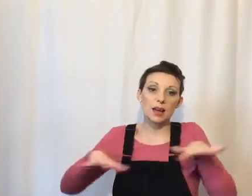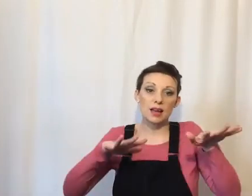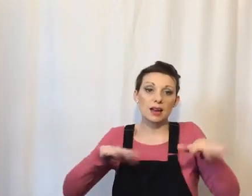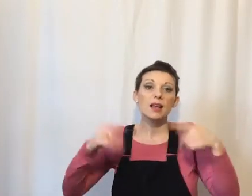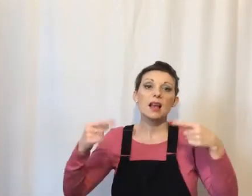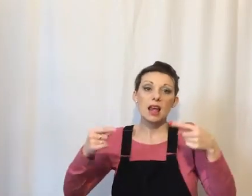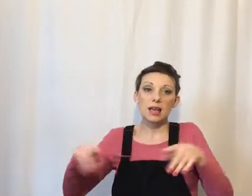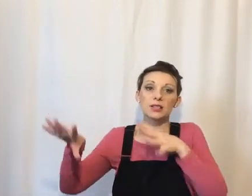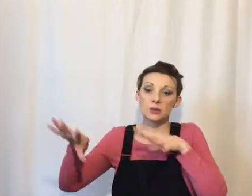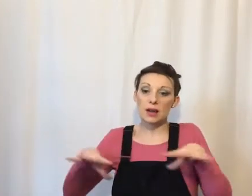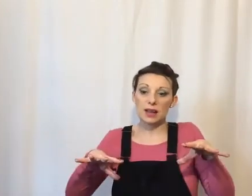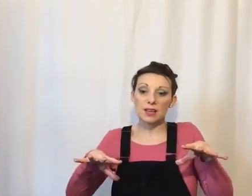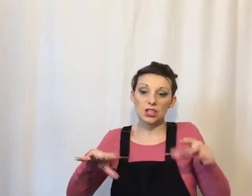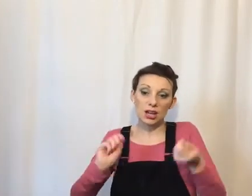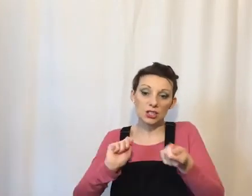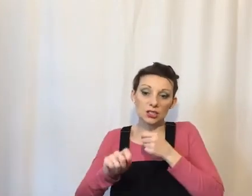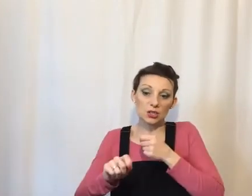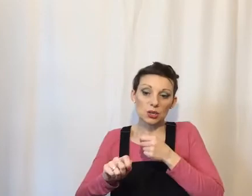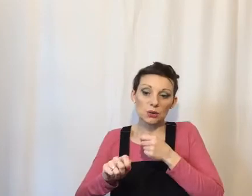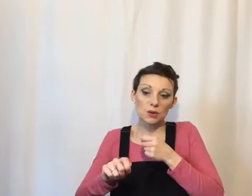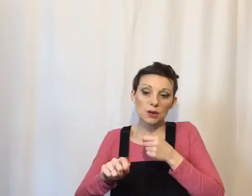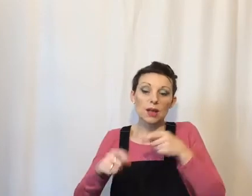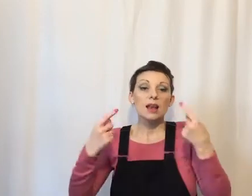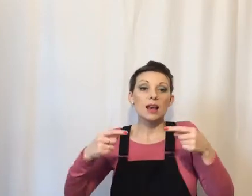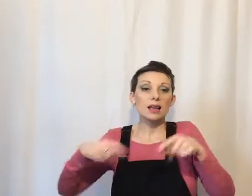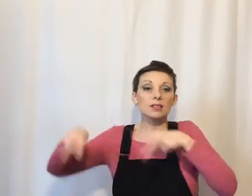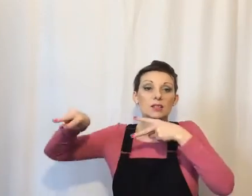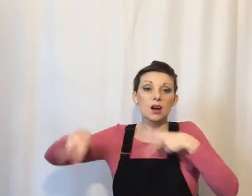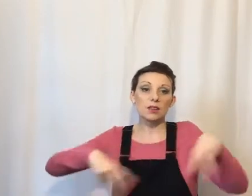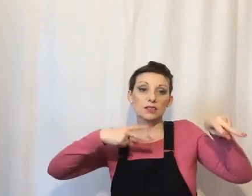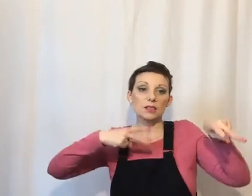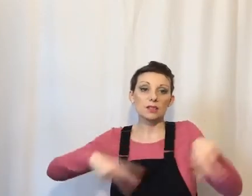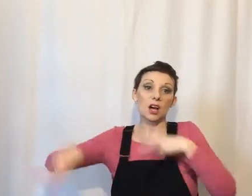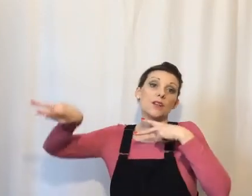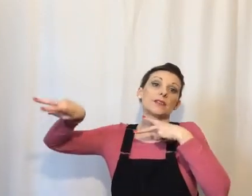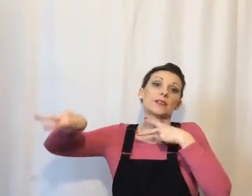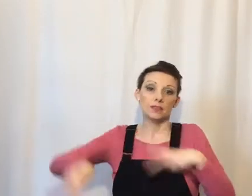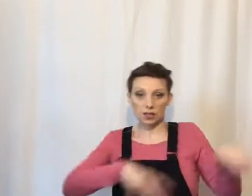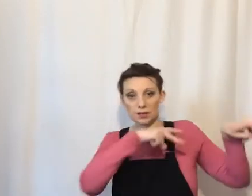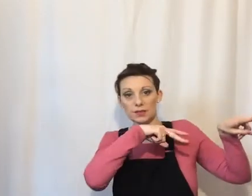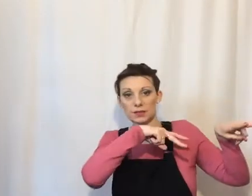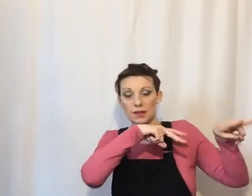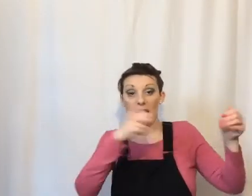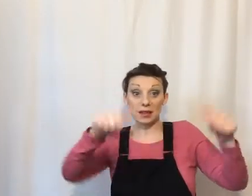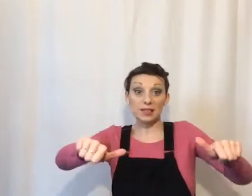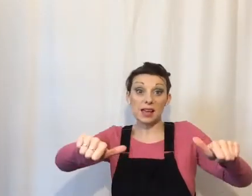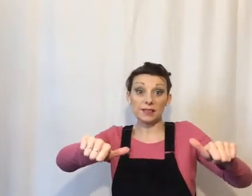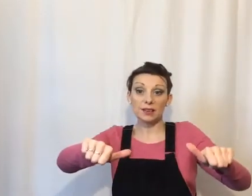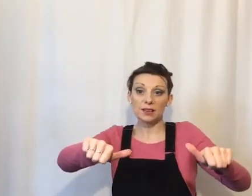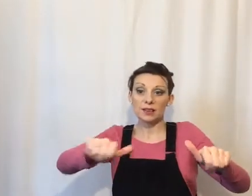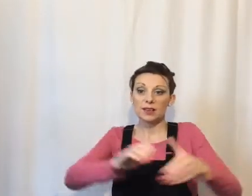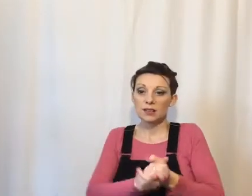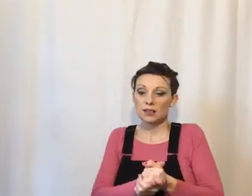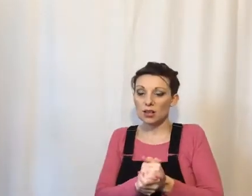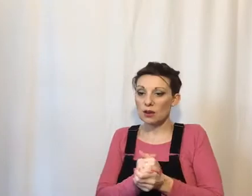sway, and then it changes to let's dance, dance, dance, and that's the end. So if we